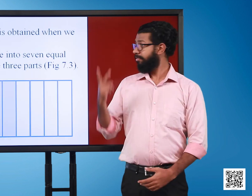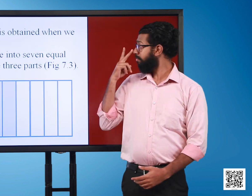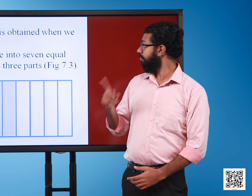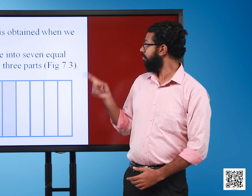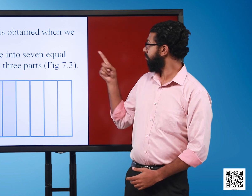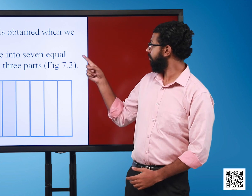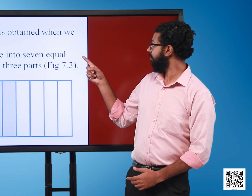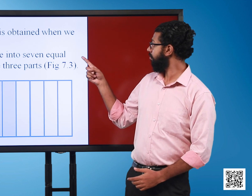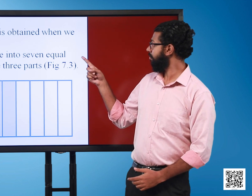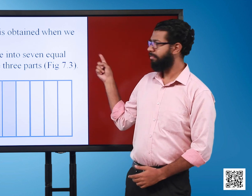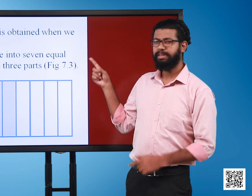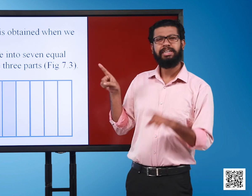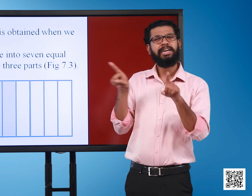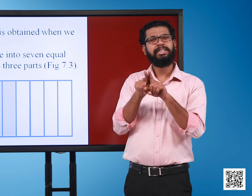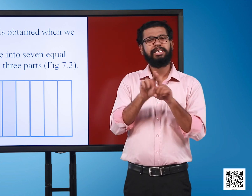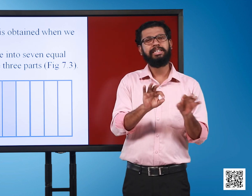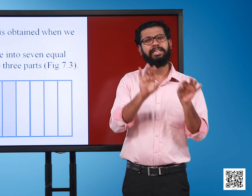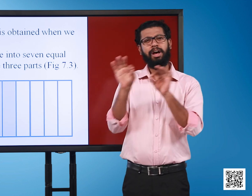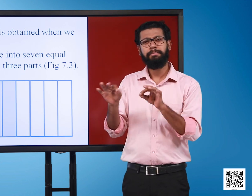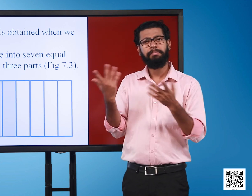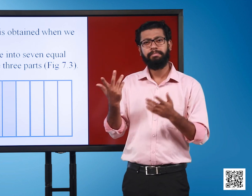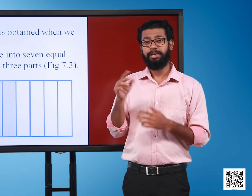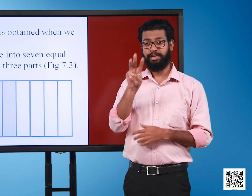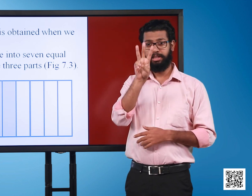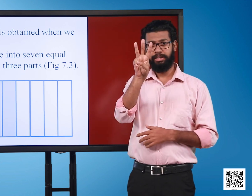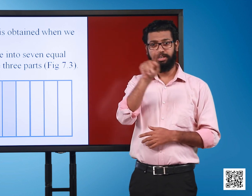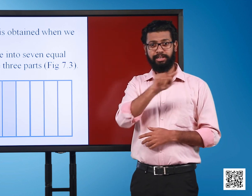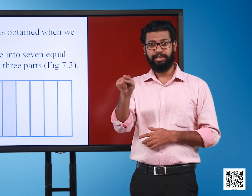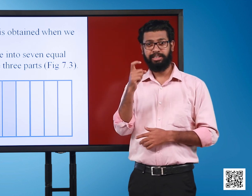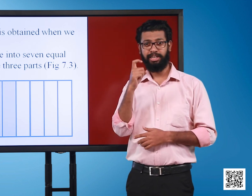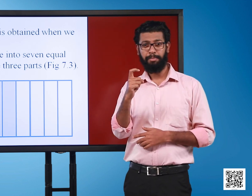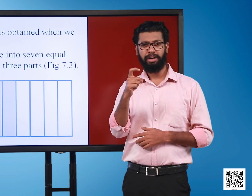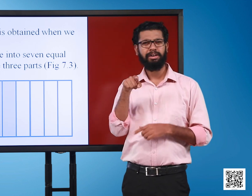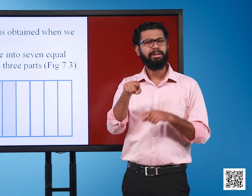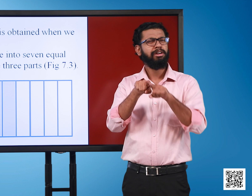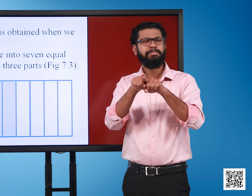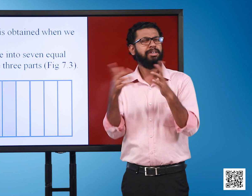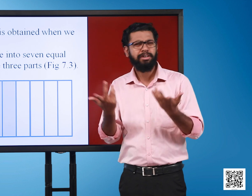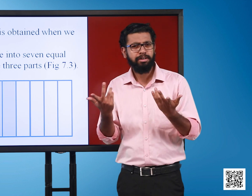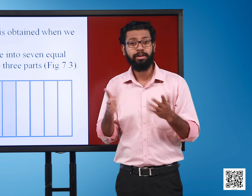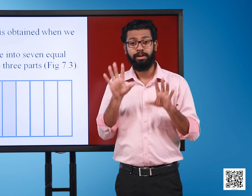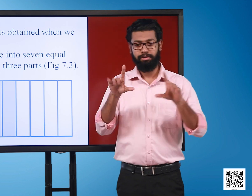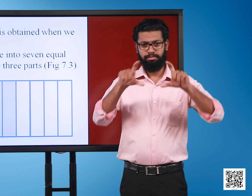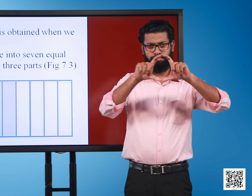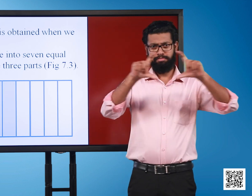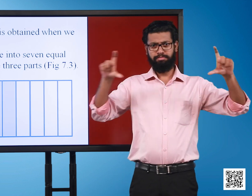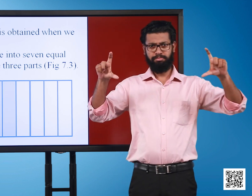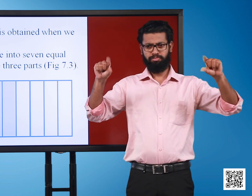Similarly, 3 upon 7 is obtained when we divide a whole into 7 equal parts and take 3